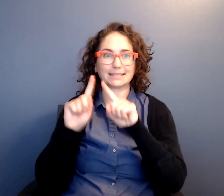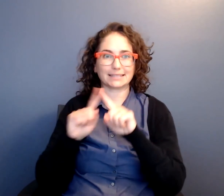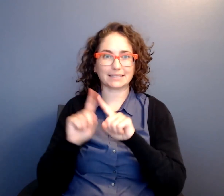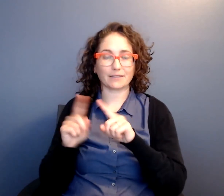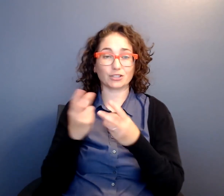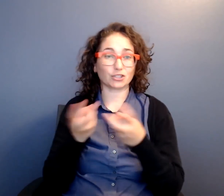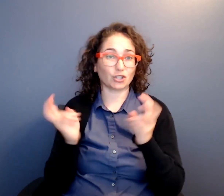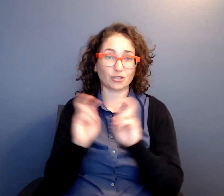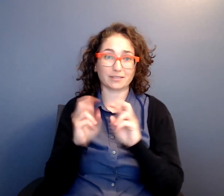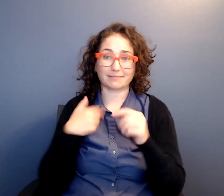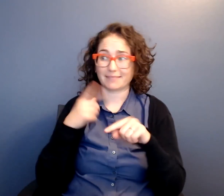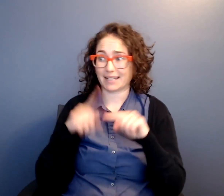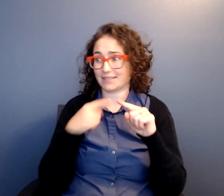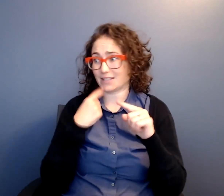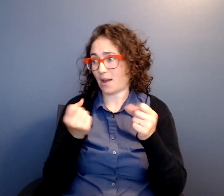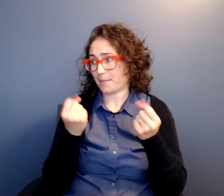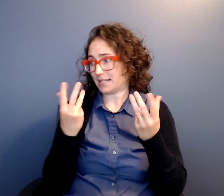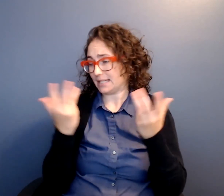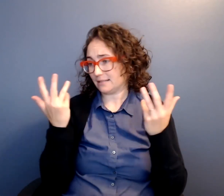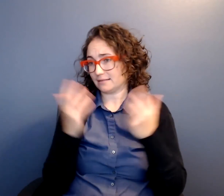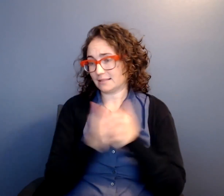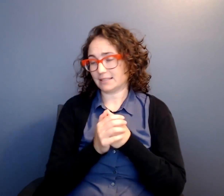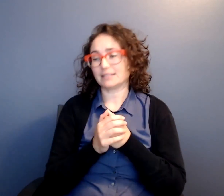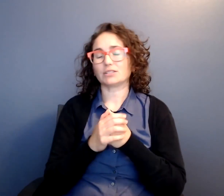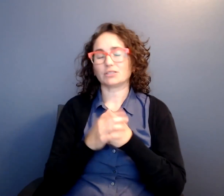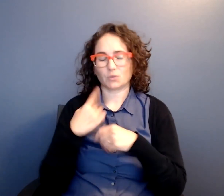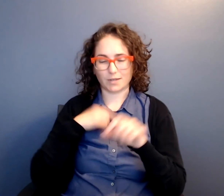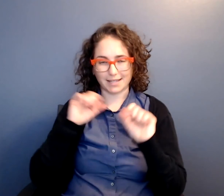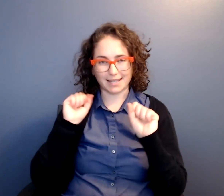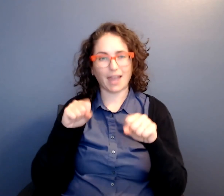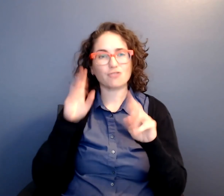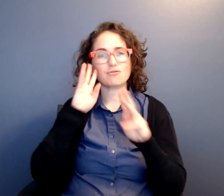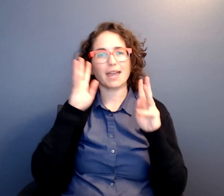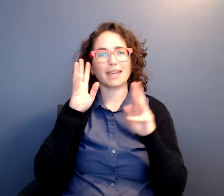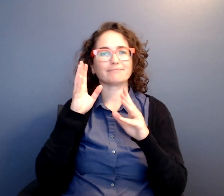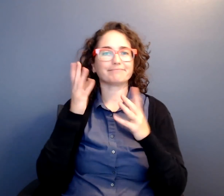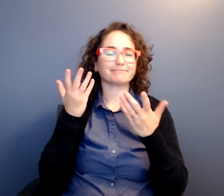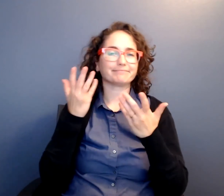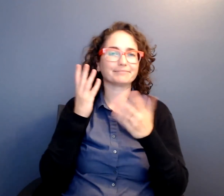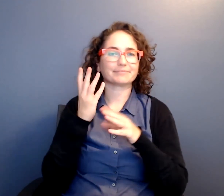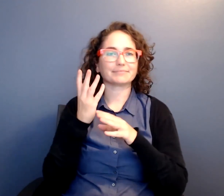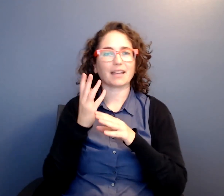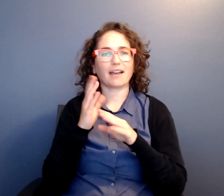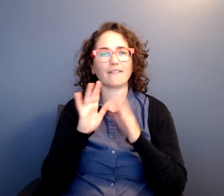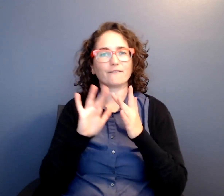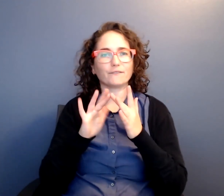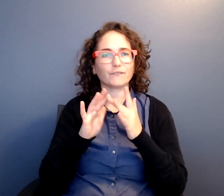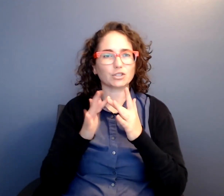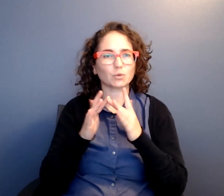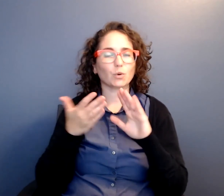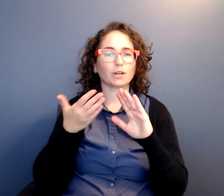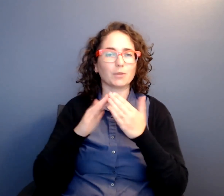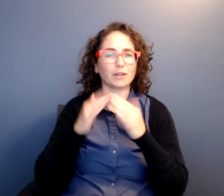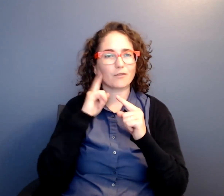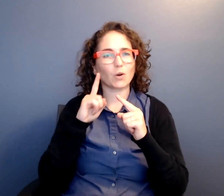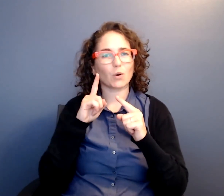can't even tell you how many at this point, where we can create a virtual community for our older and aging Black women to